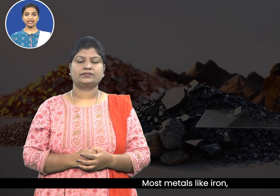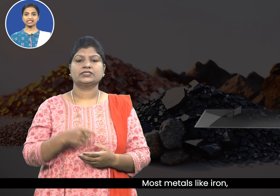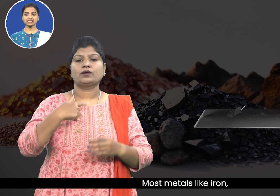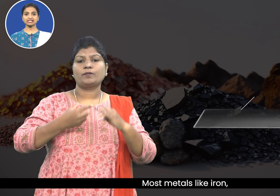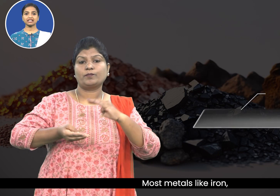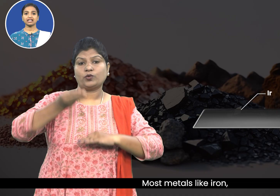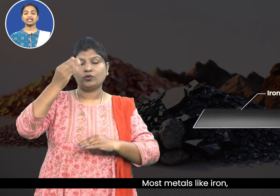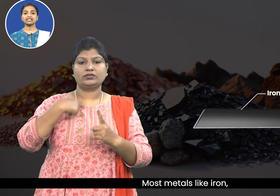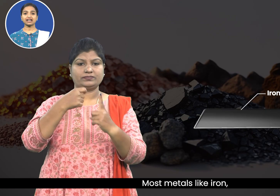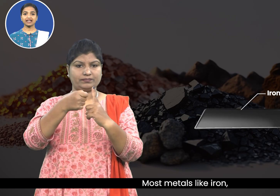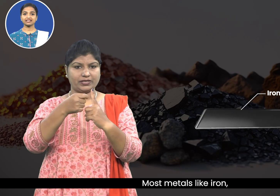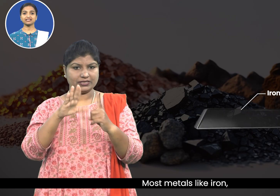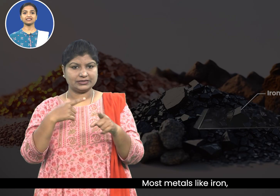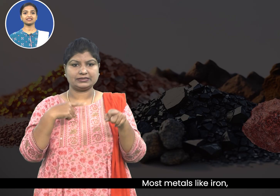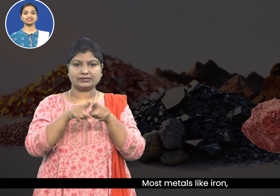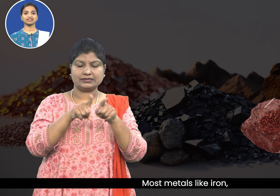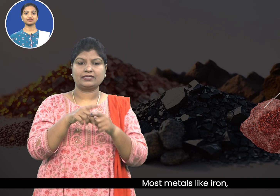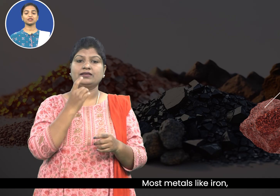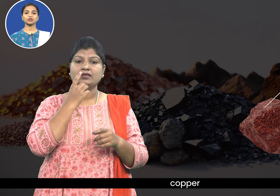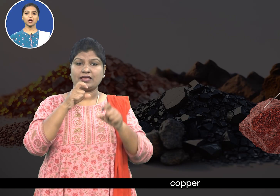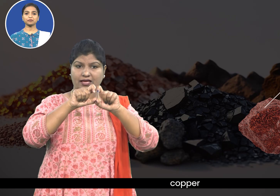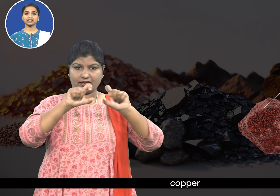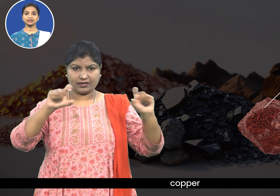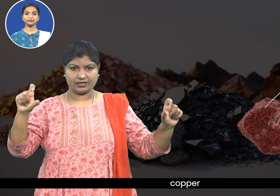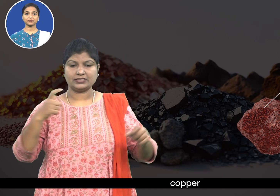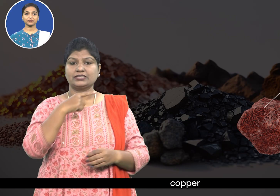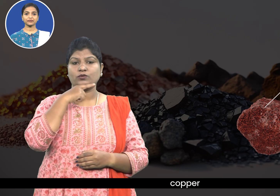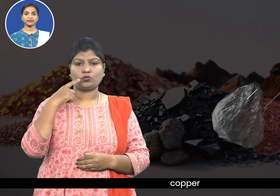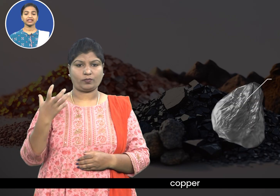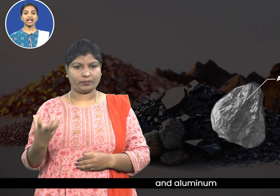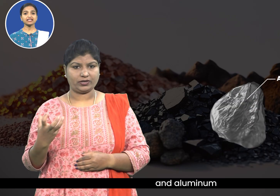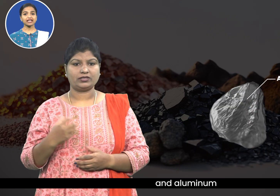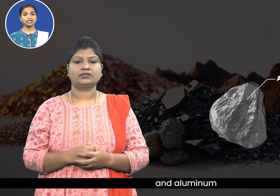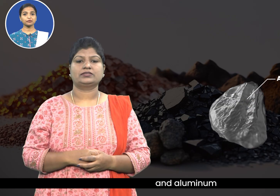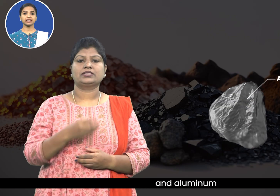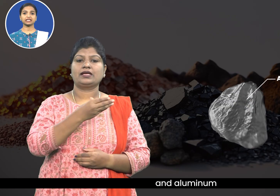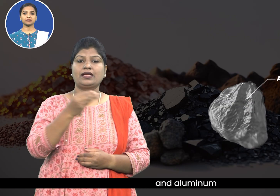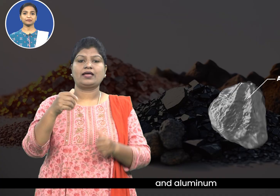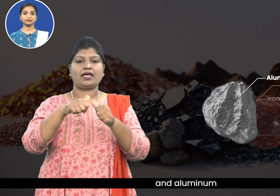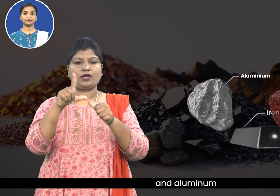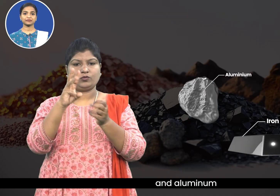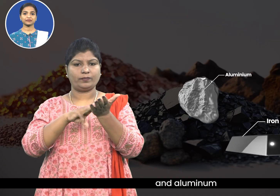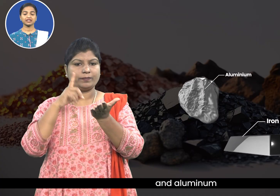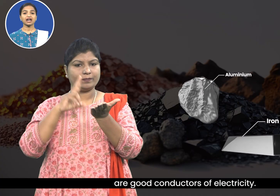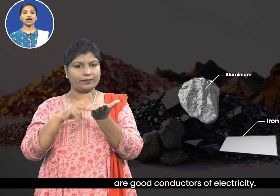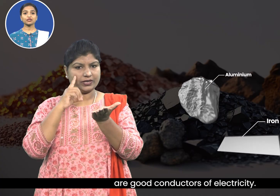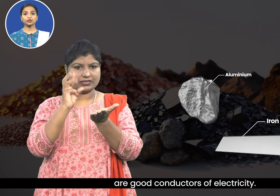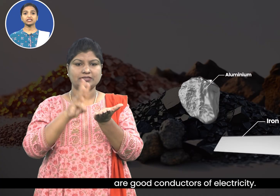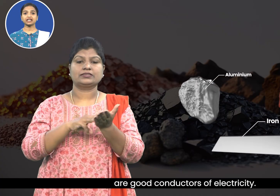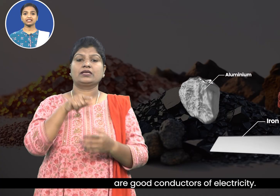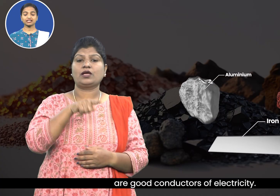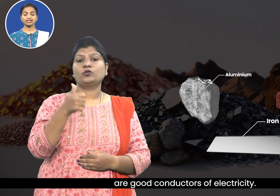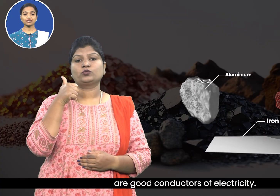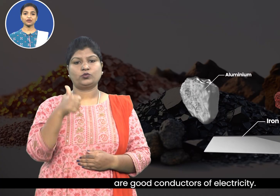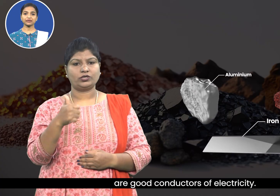Most metals like iron, copper and aluminium are